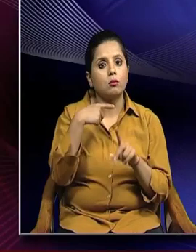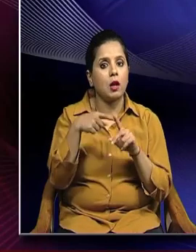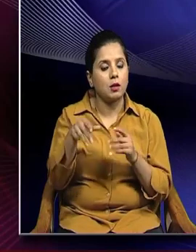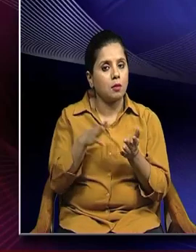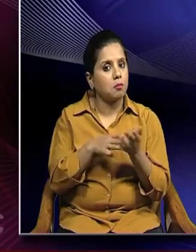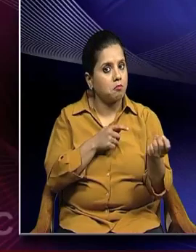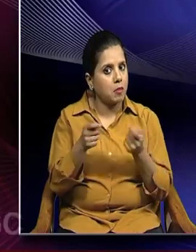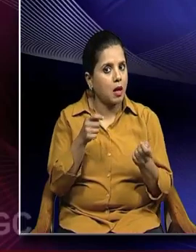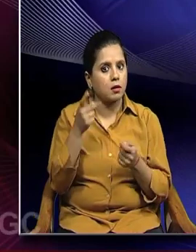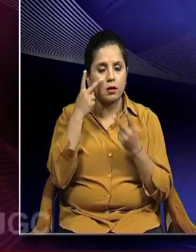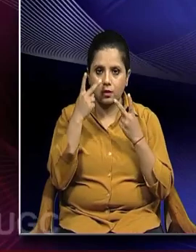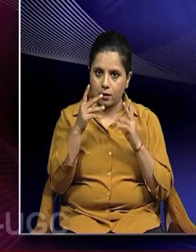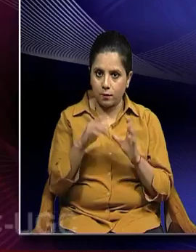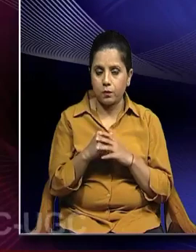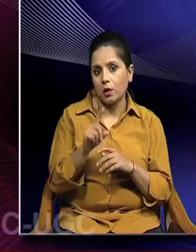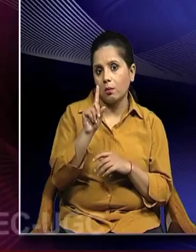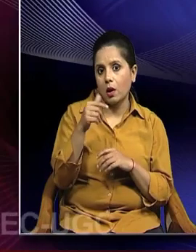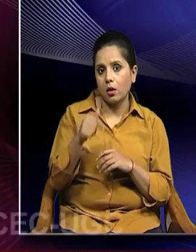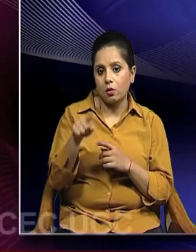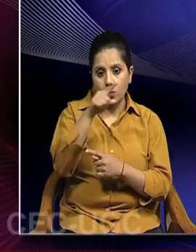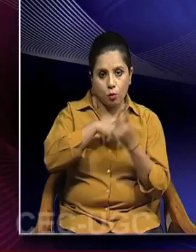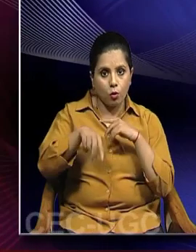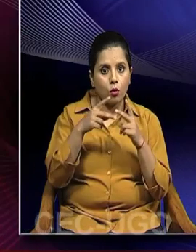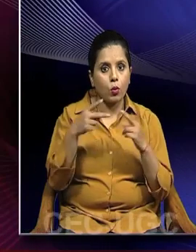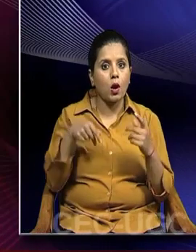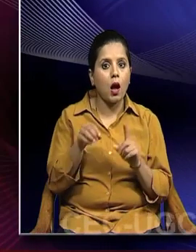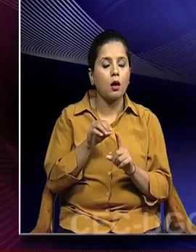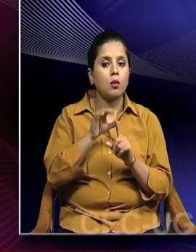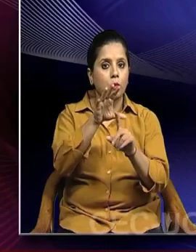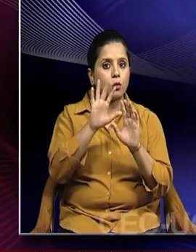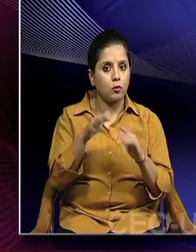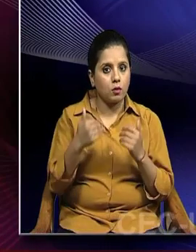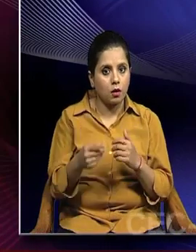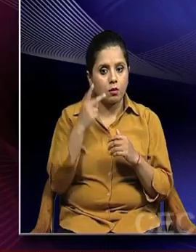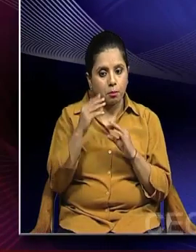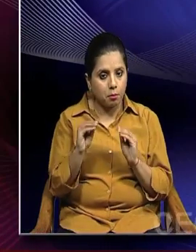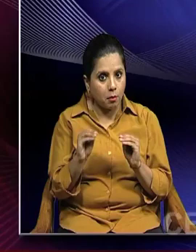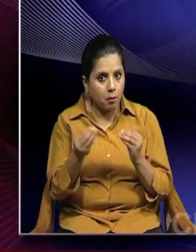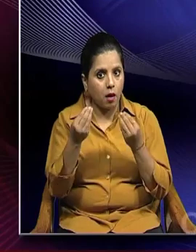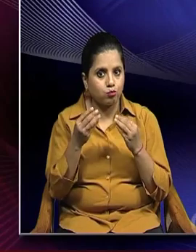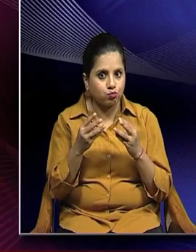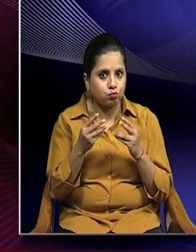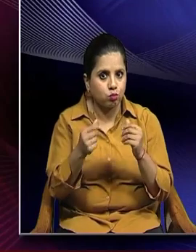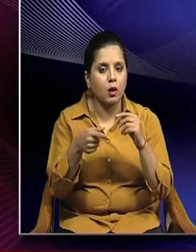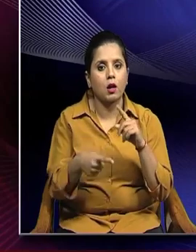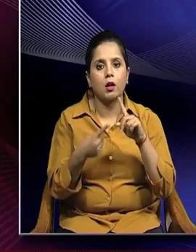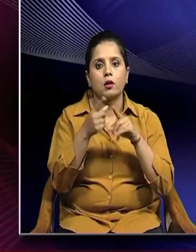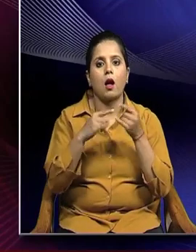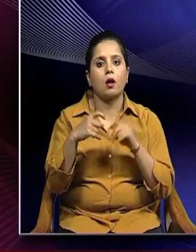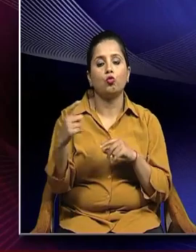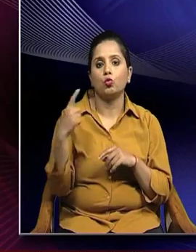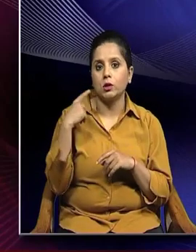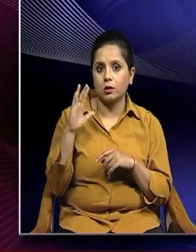management is concerned, but the combination approach, that is nurturant task leadership. It was suggested by